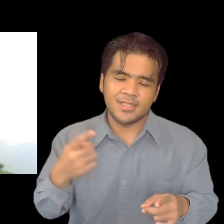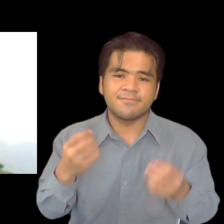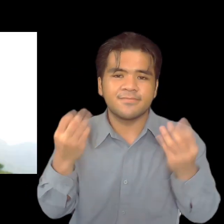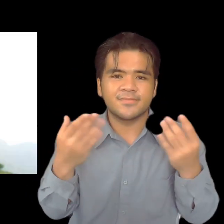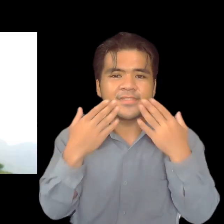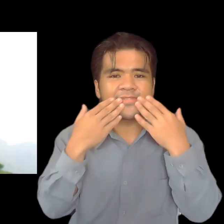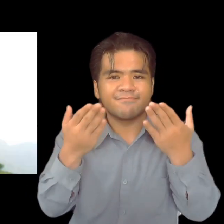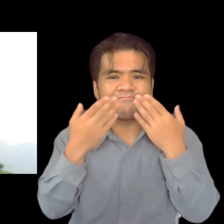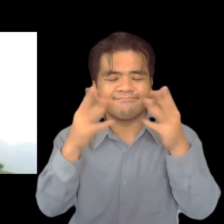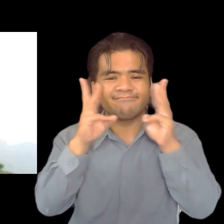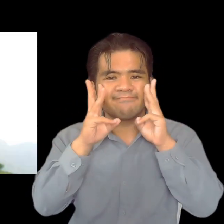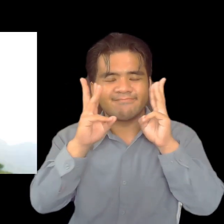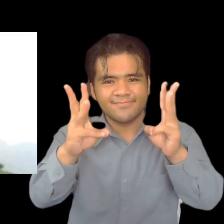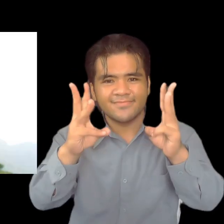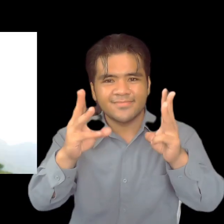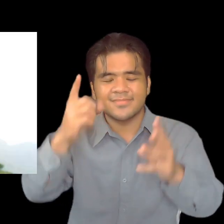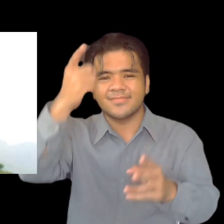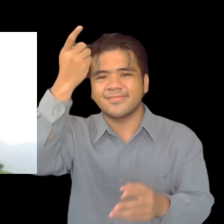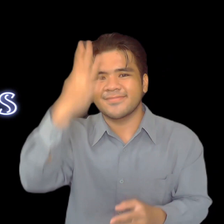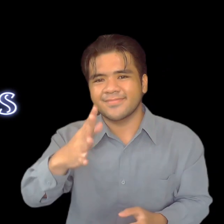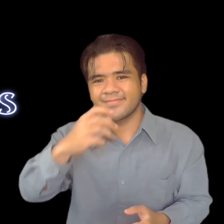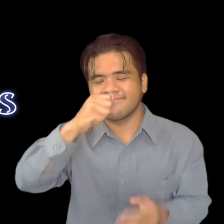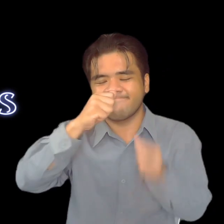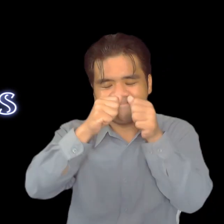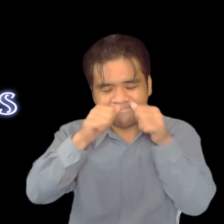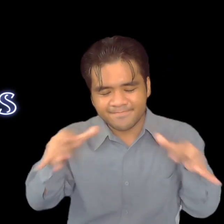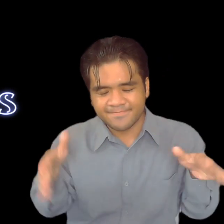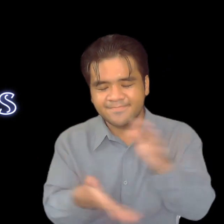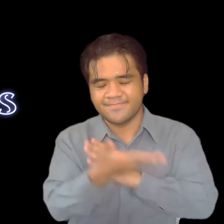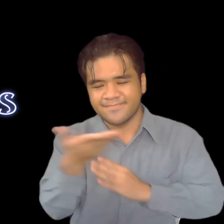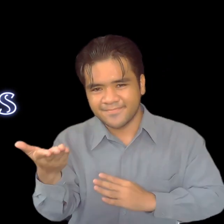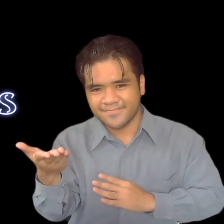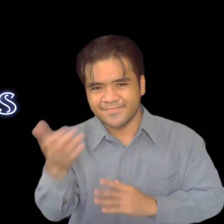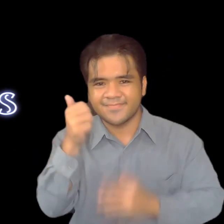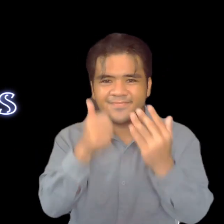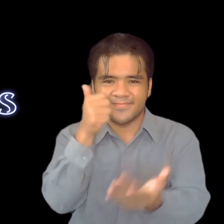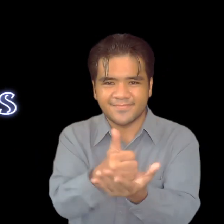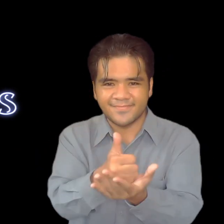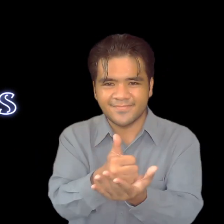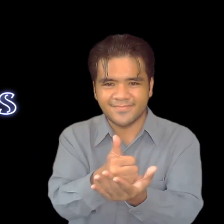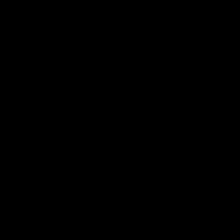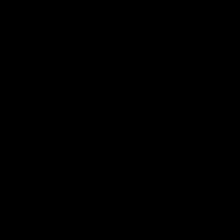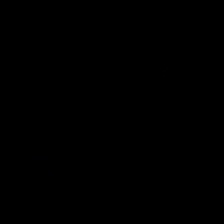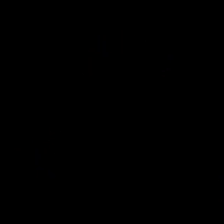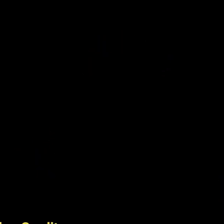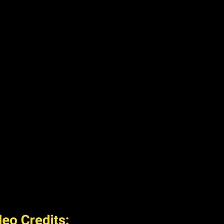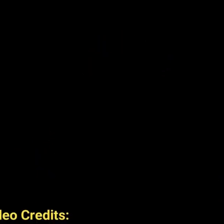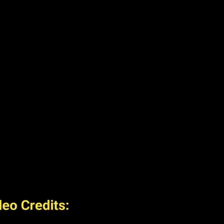happiness can only be found in God. Thank you for watching, and may God bless you.